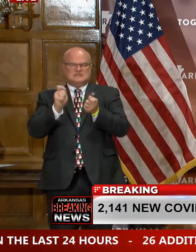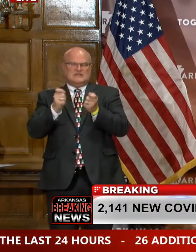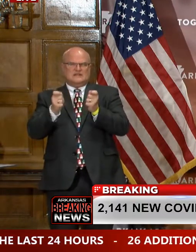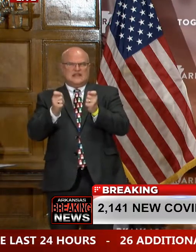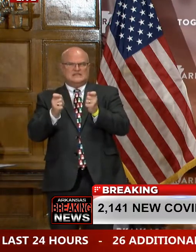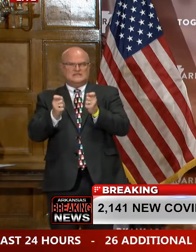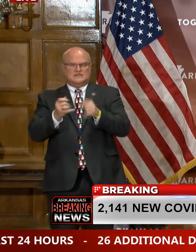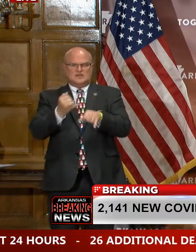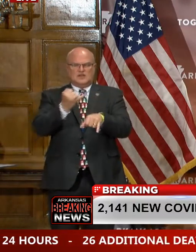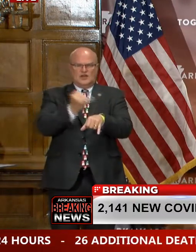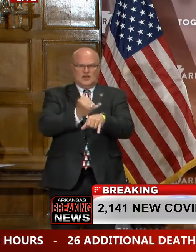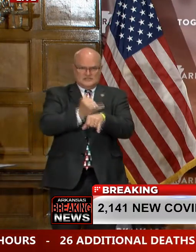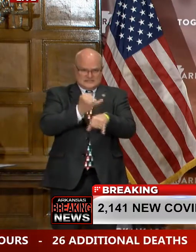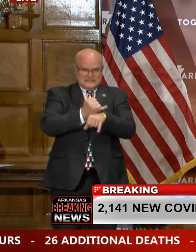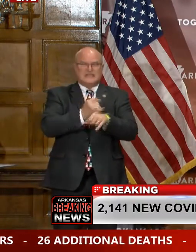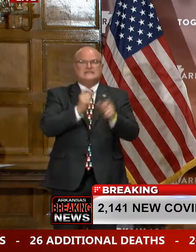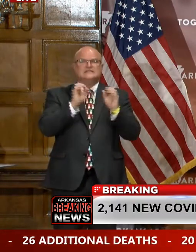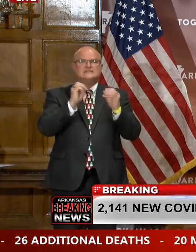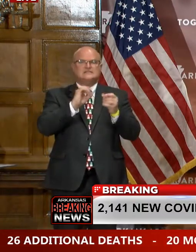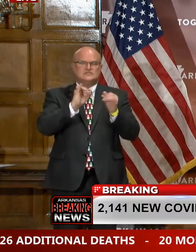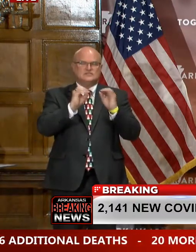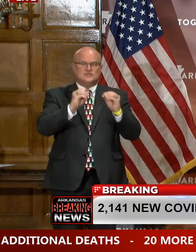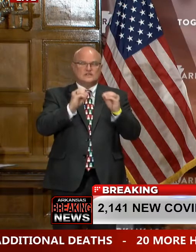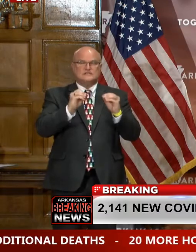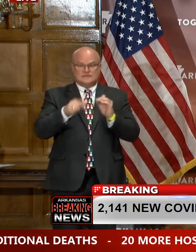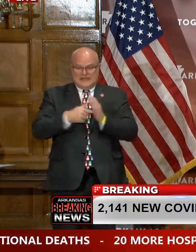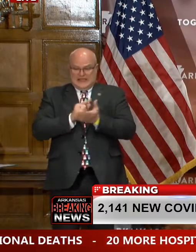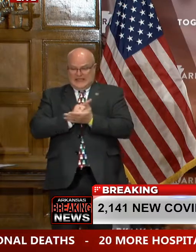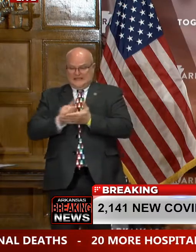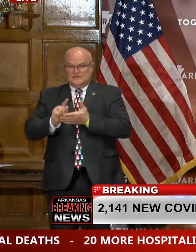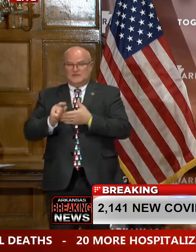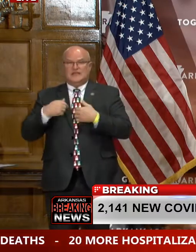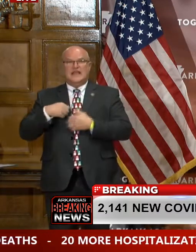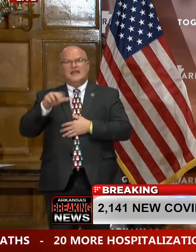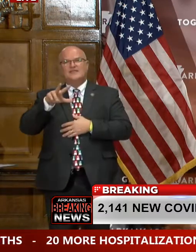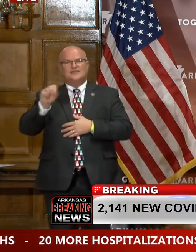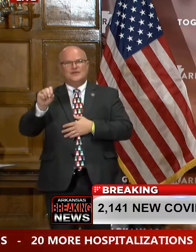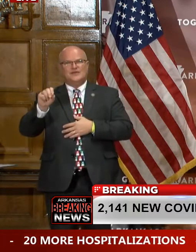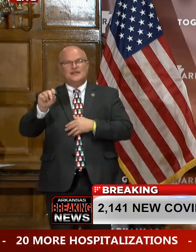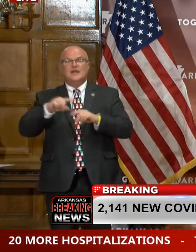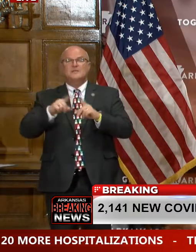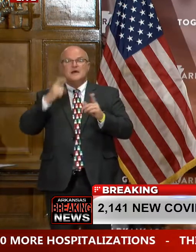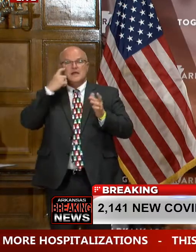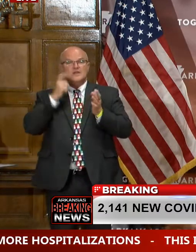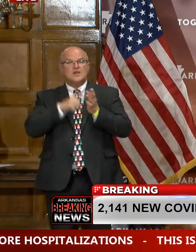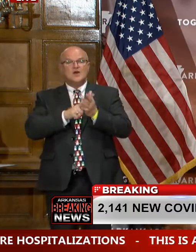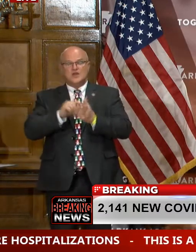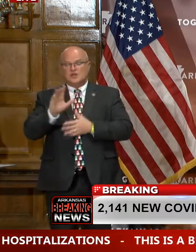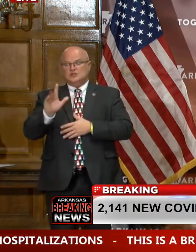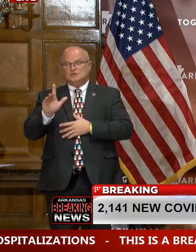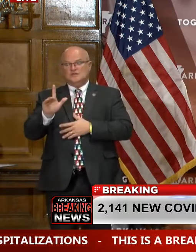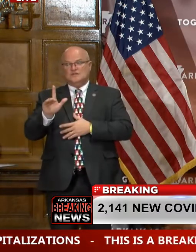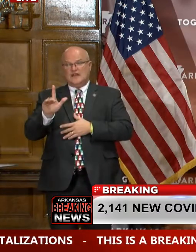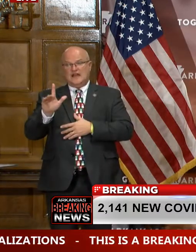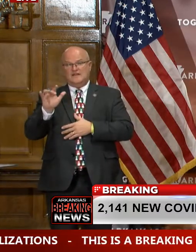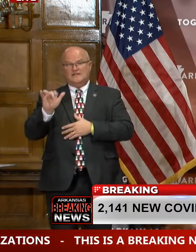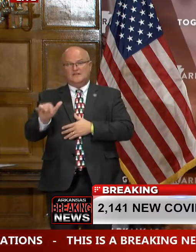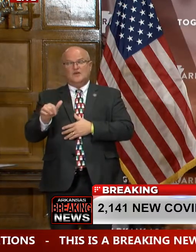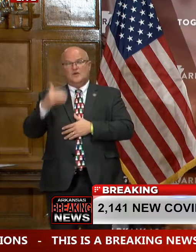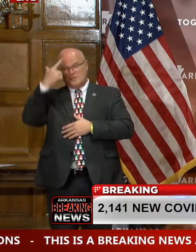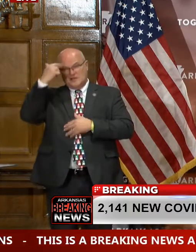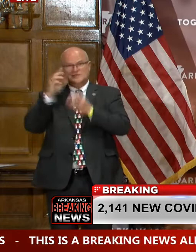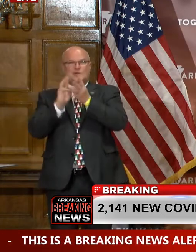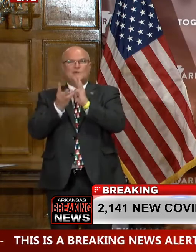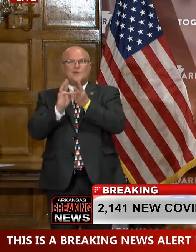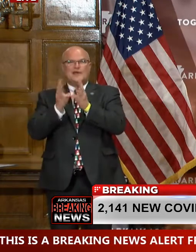their on-site instruction. And so far this week, we've had 30, but it should be noted that 25 of those were due to